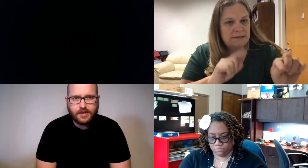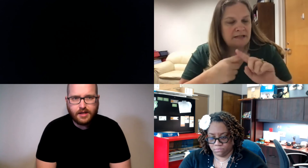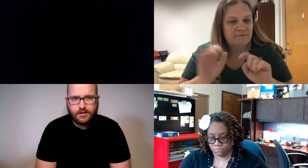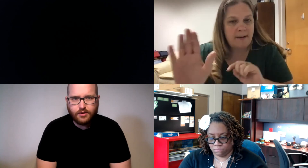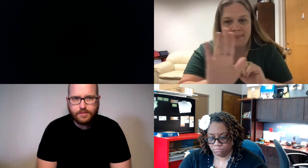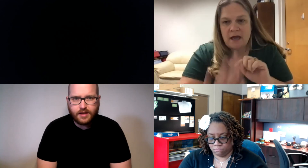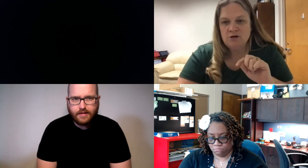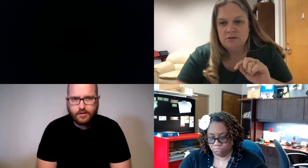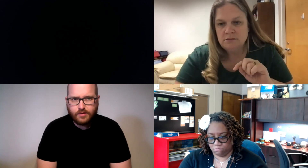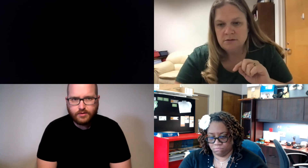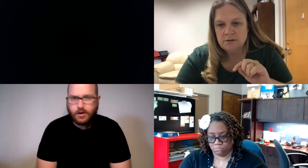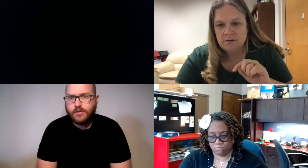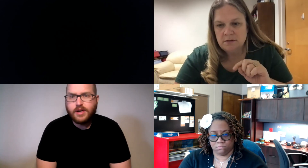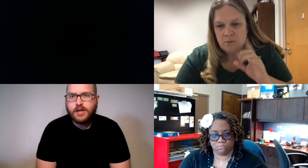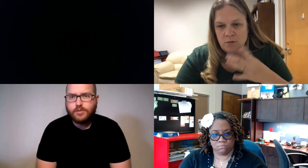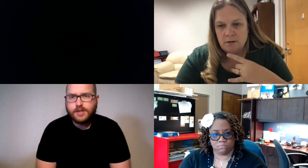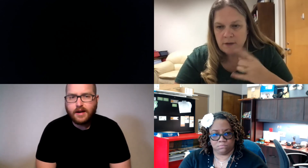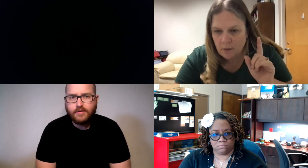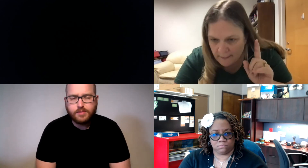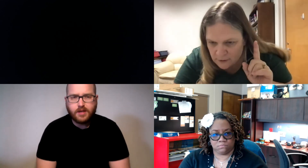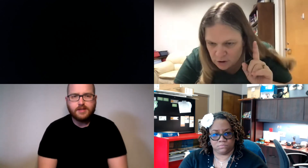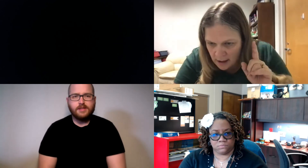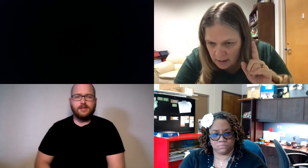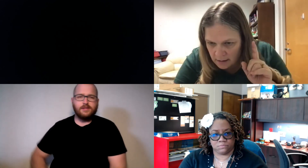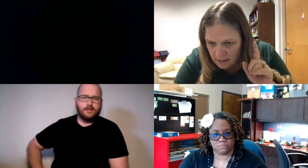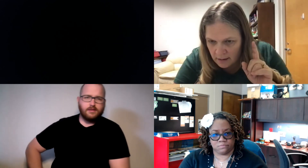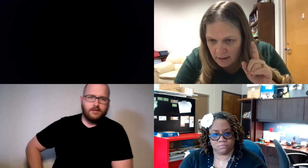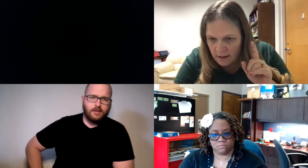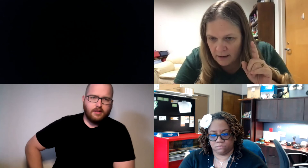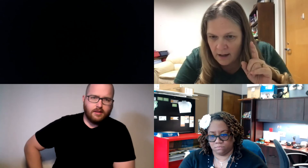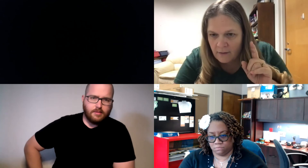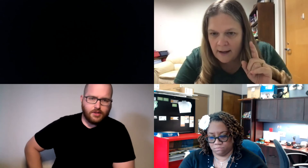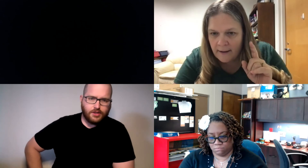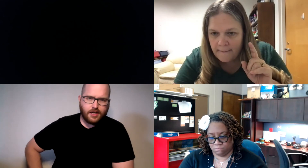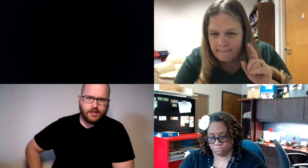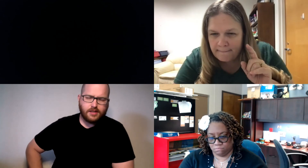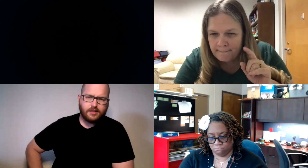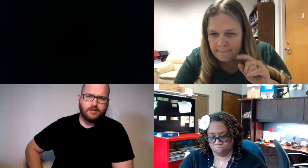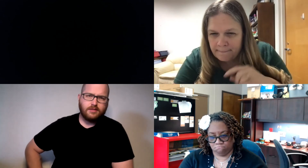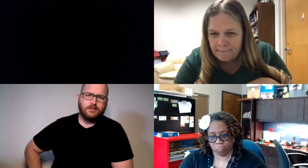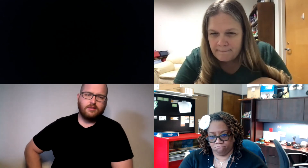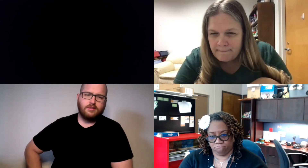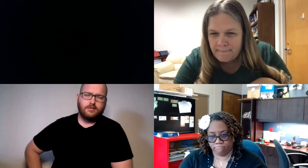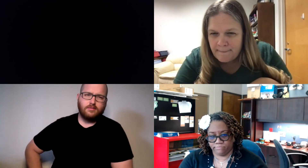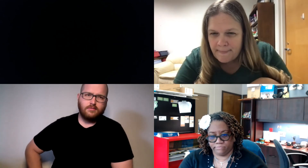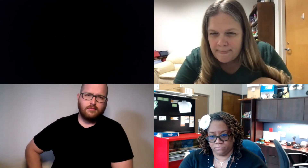If there's any other groups that have are there any other groups that have responses? Let me check.